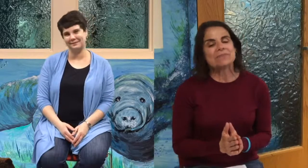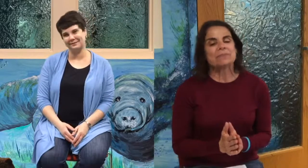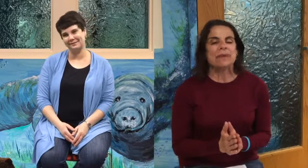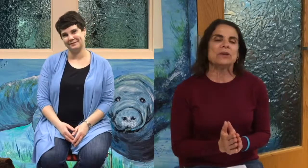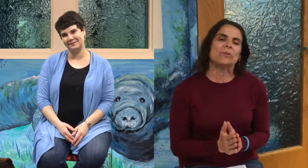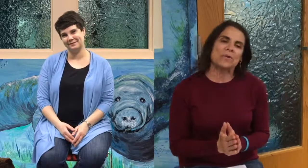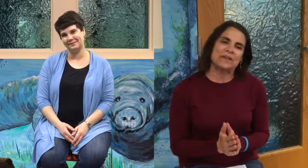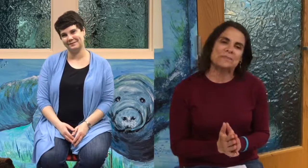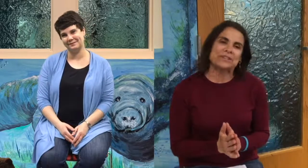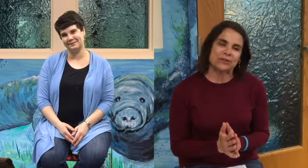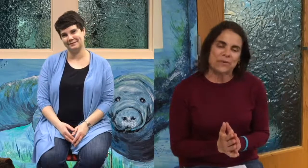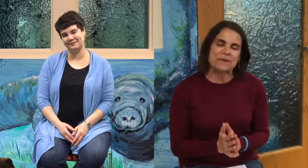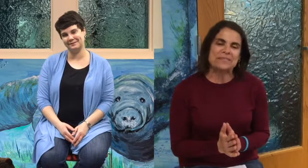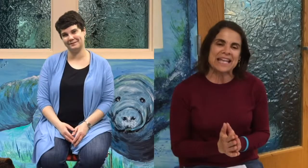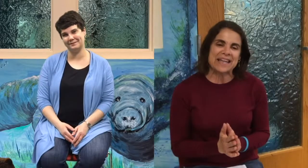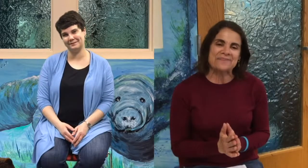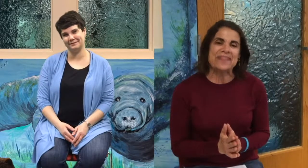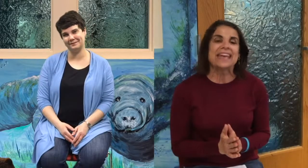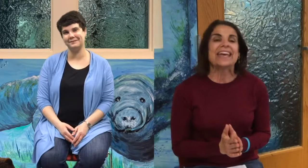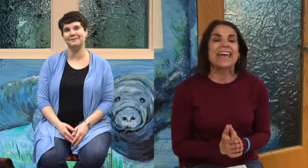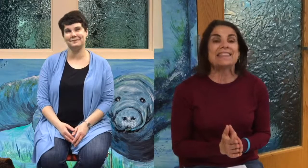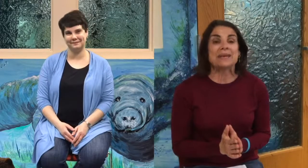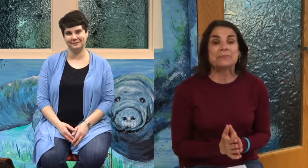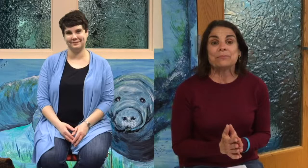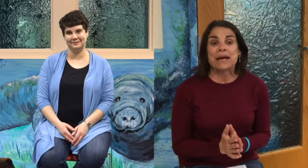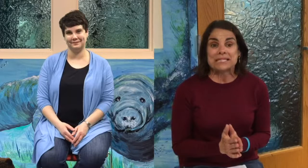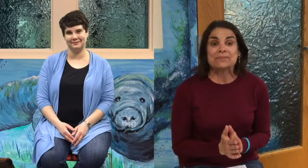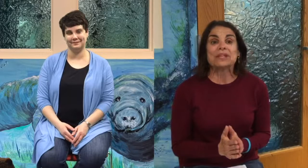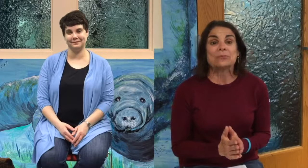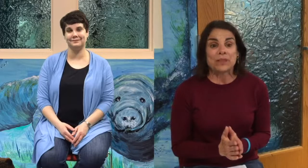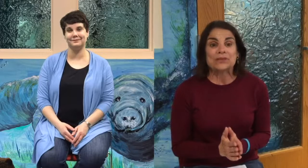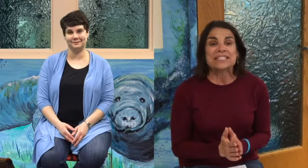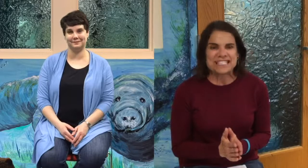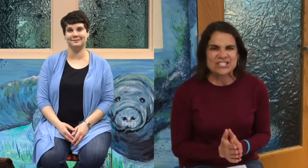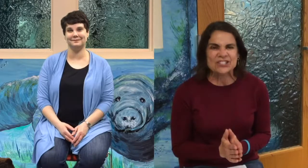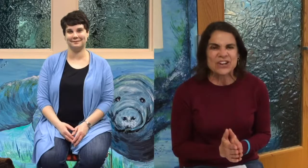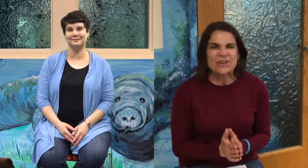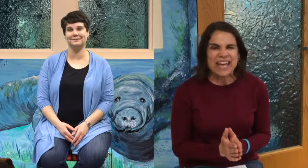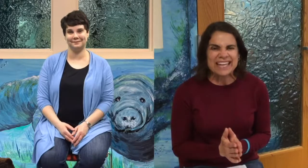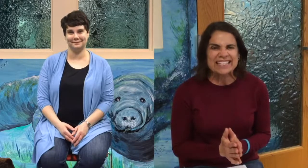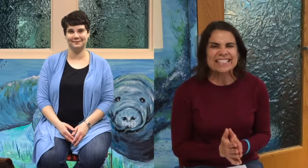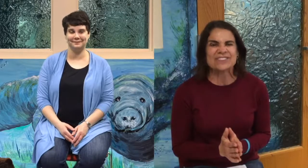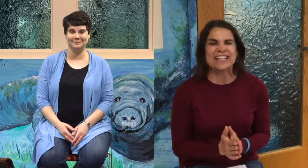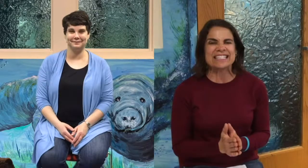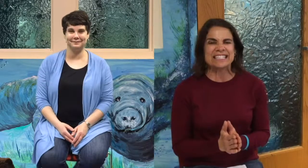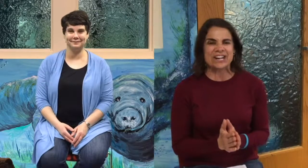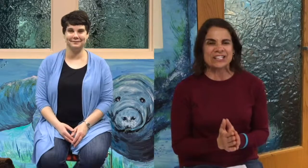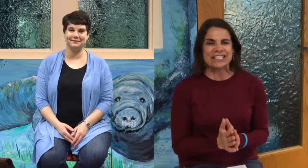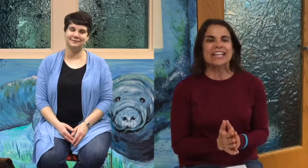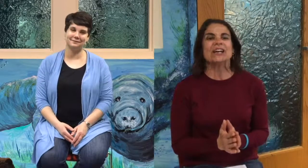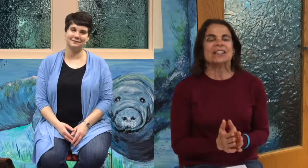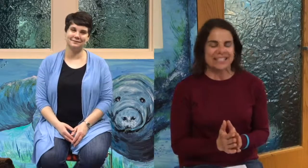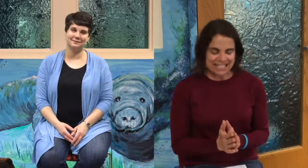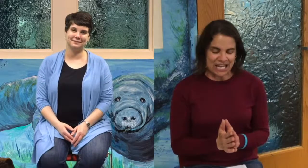maybe your grown-up's name. And then possibly your brother or sister. Okay, so let's start. This is how it